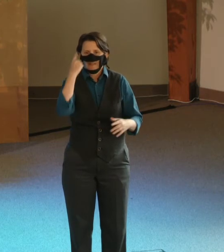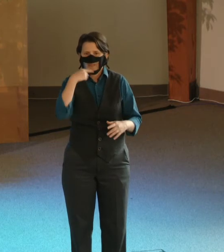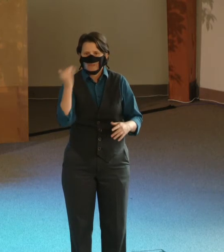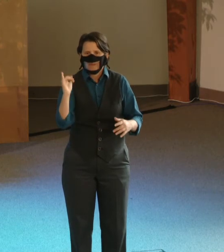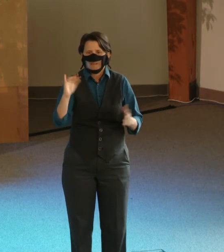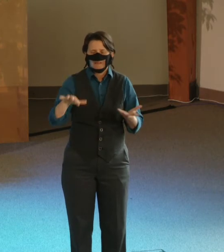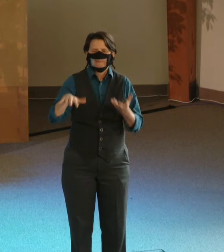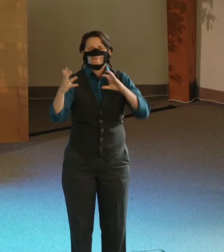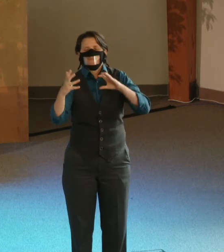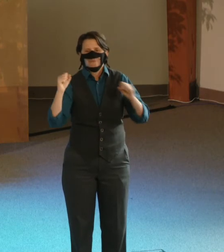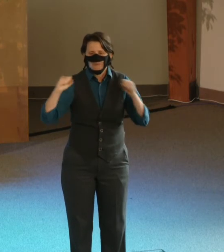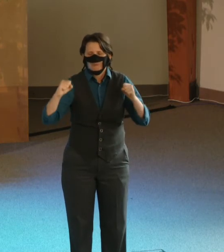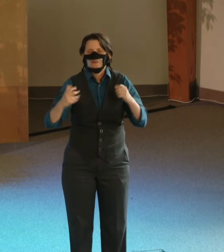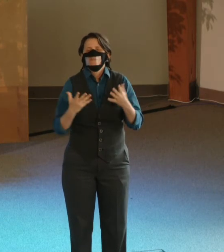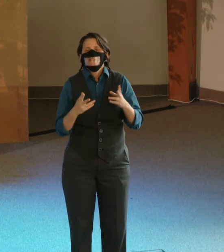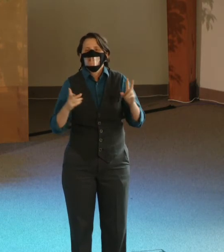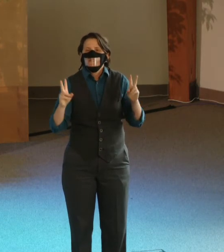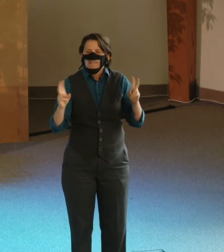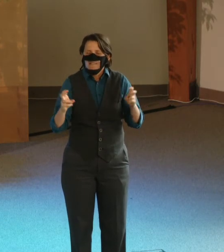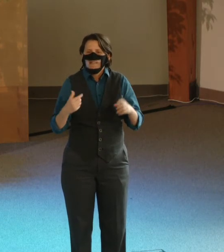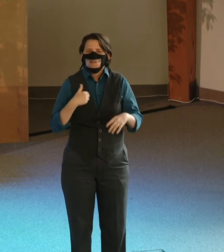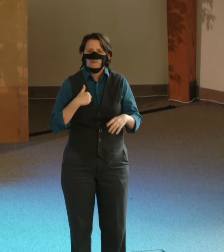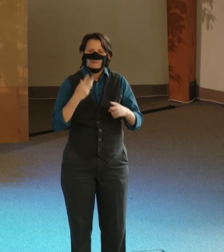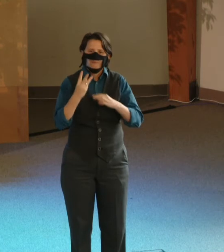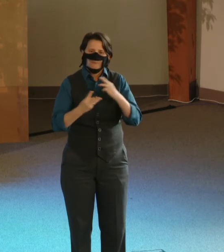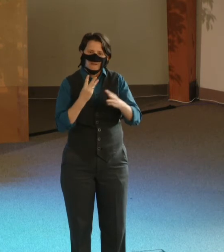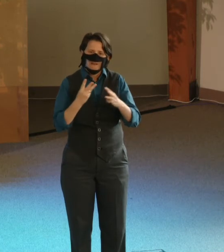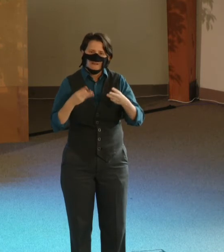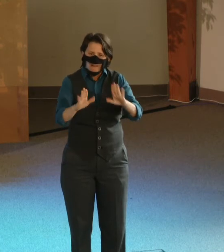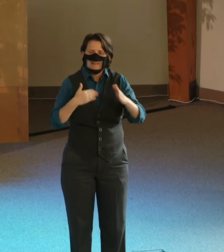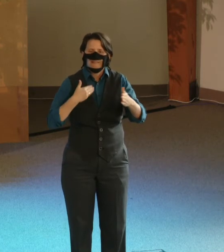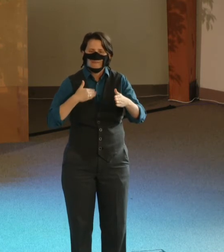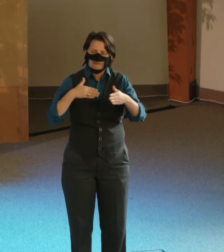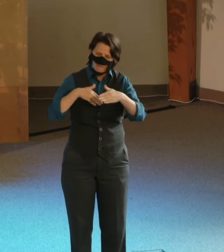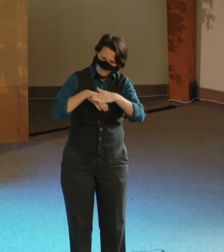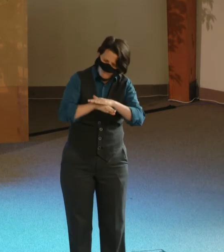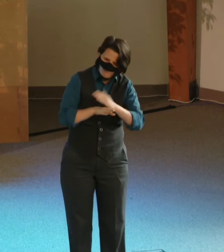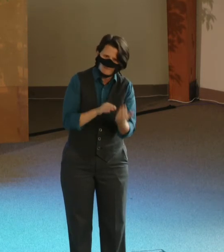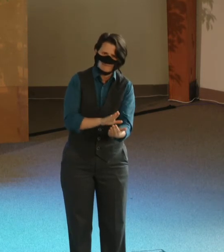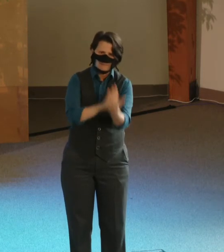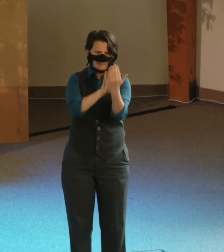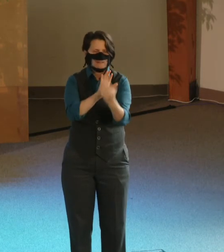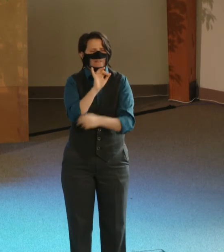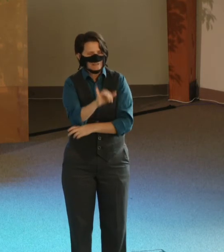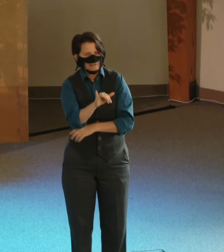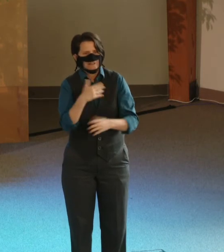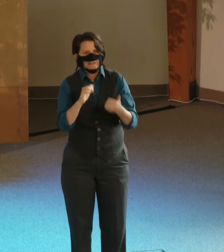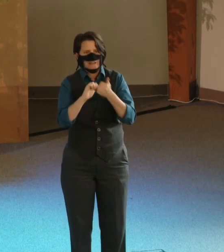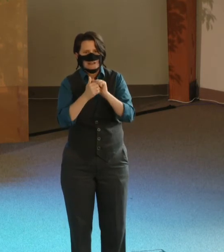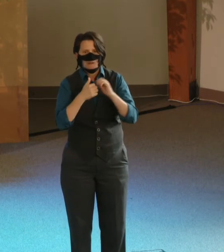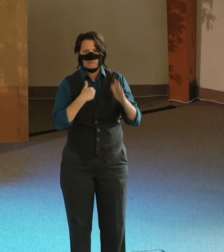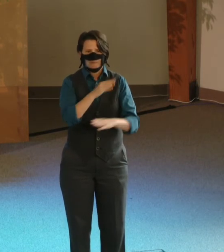And the way we come into those is so important. It's how we be before we do what we are